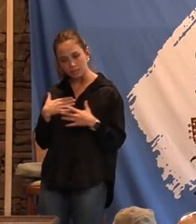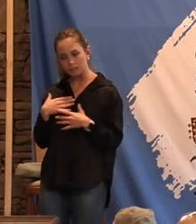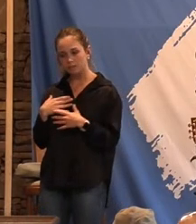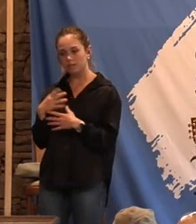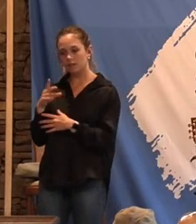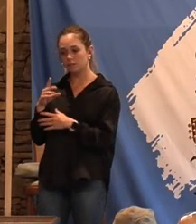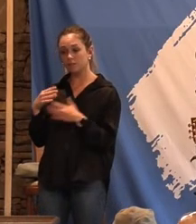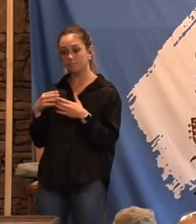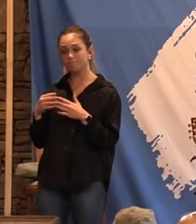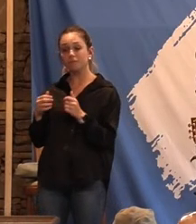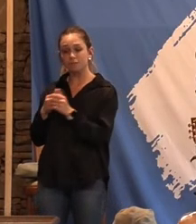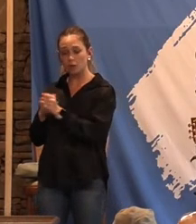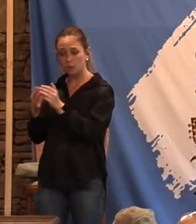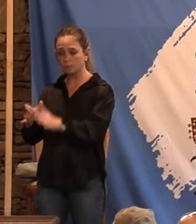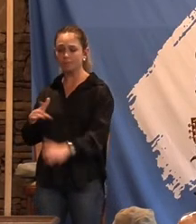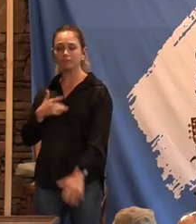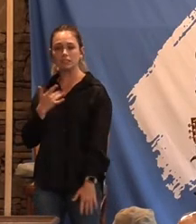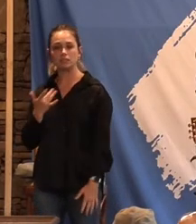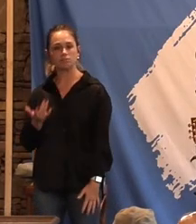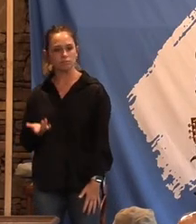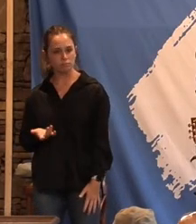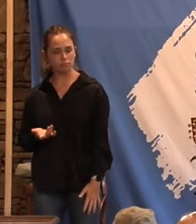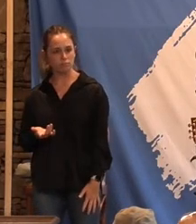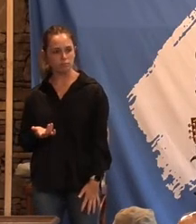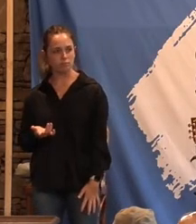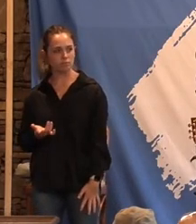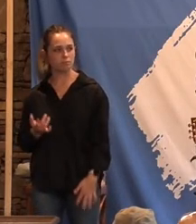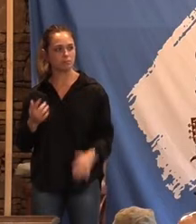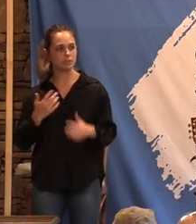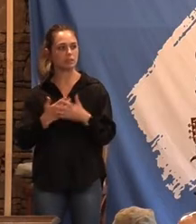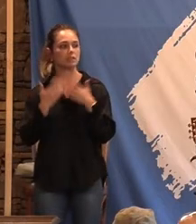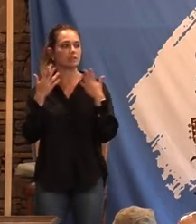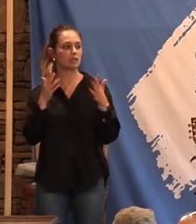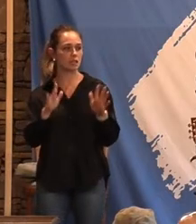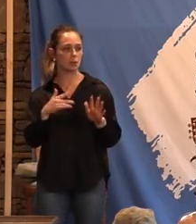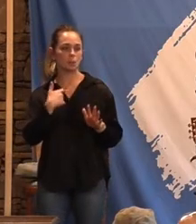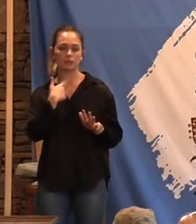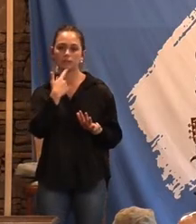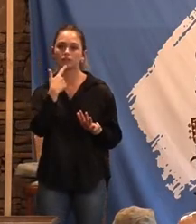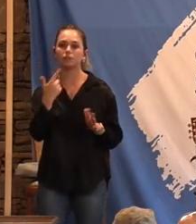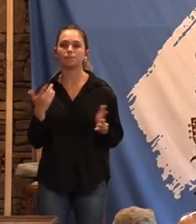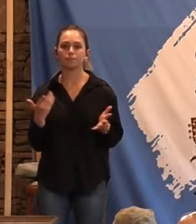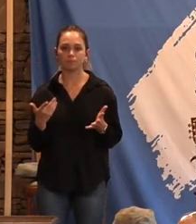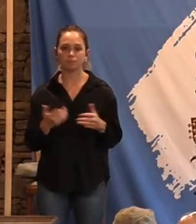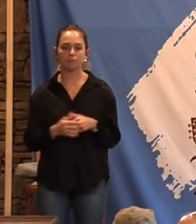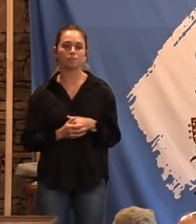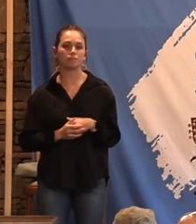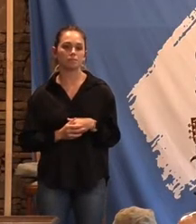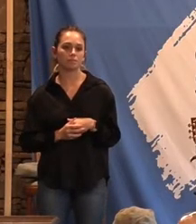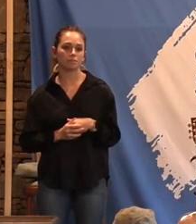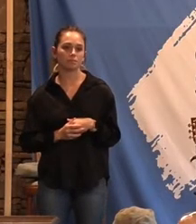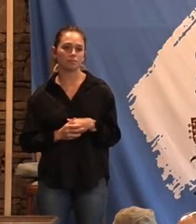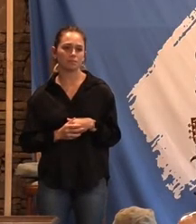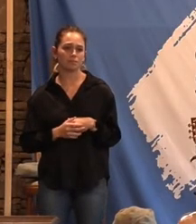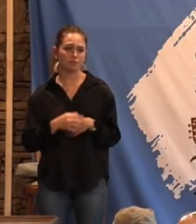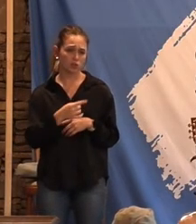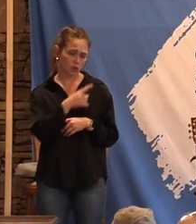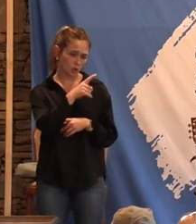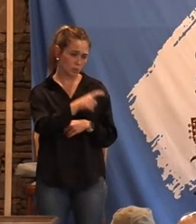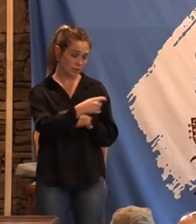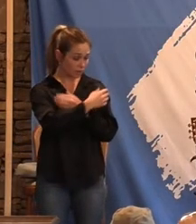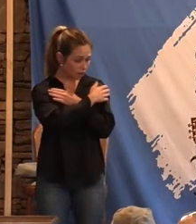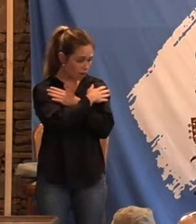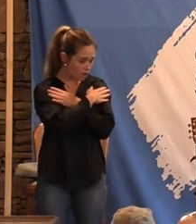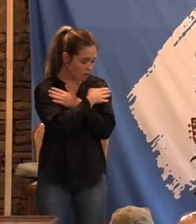disciples must have felt. But in the end, what I said was, "Do you need a